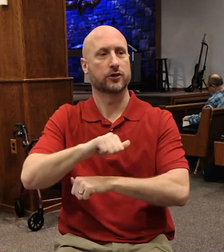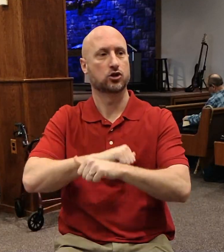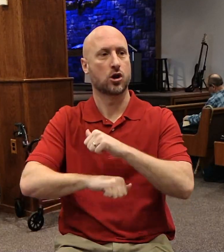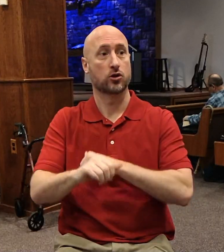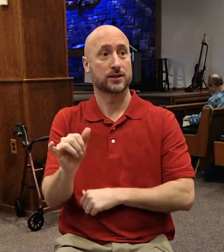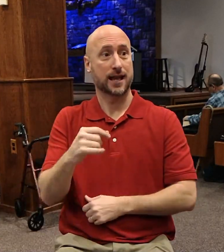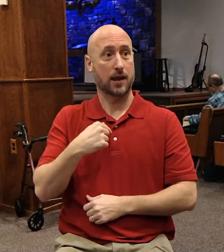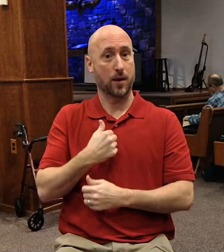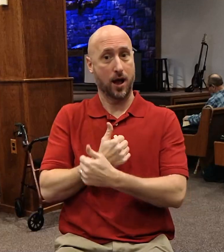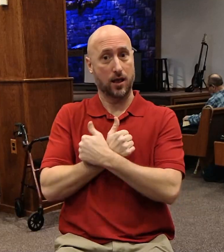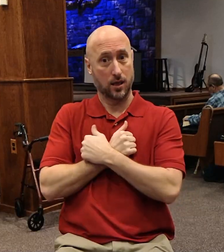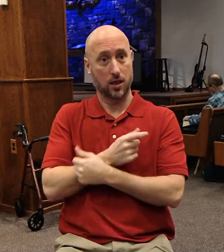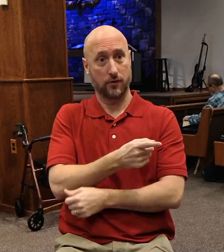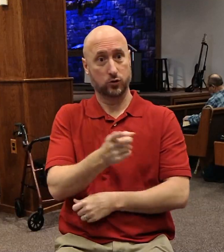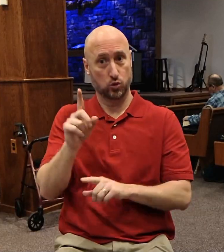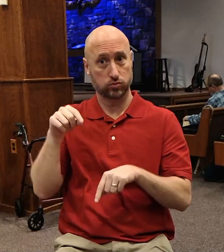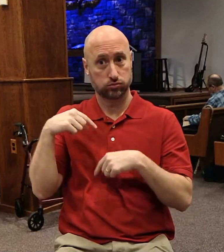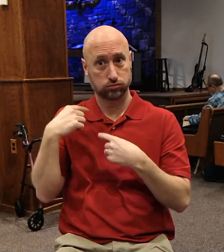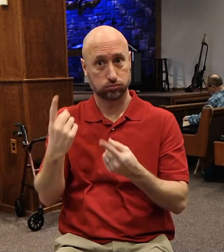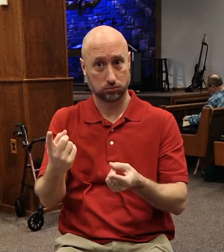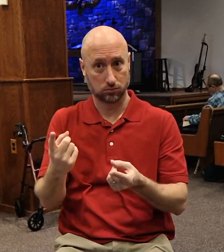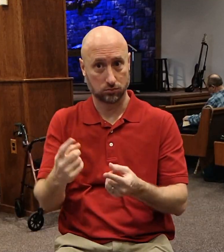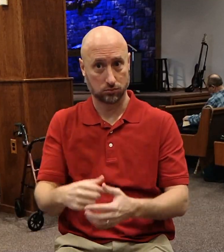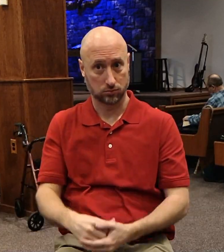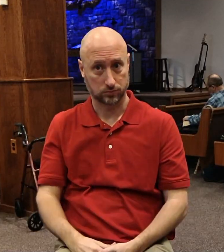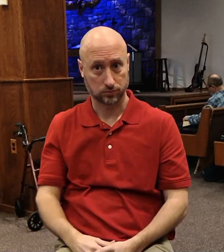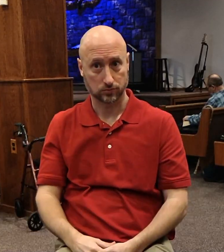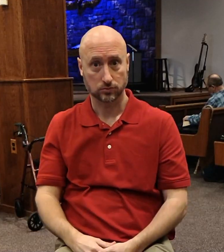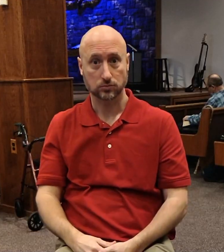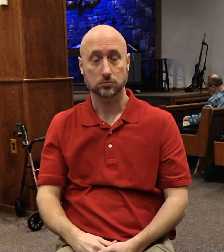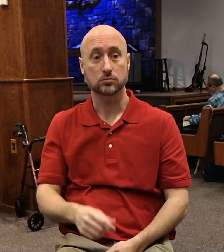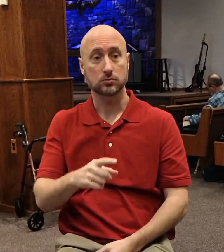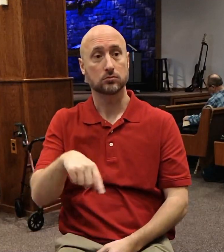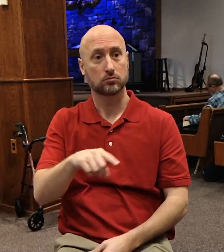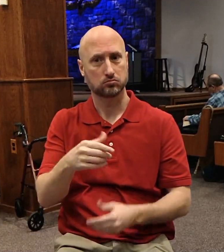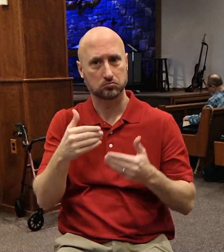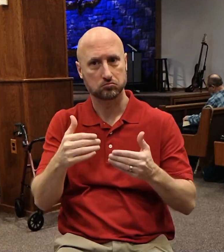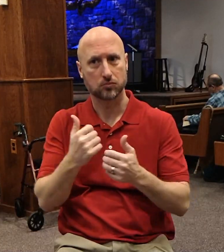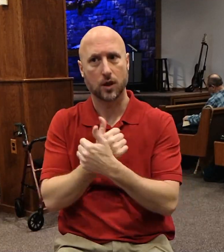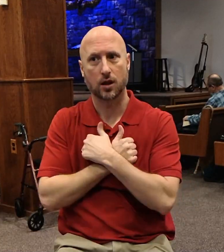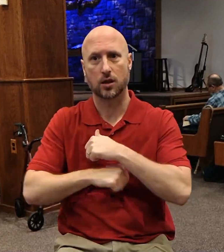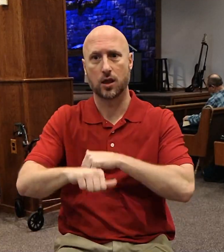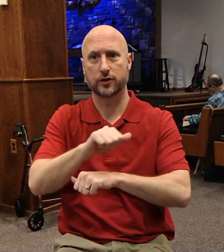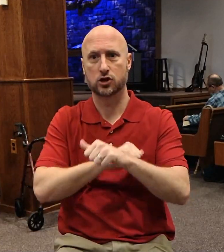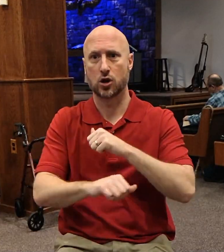loved you that ye also love one another. Now,